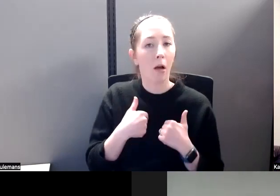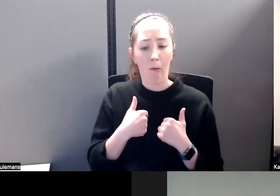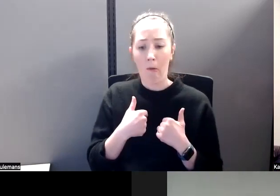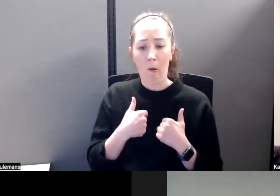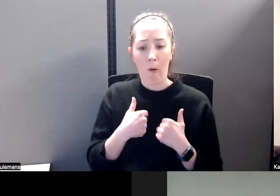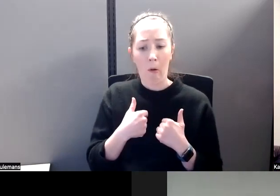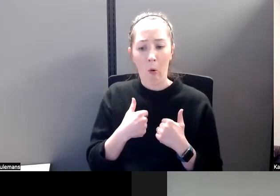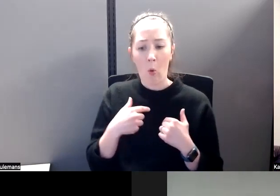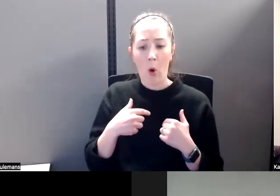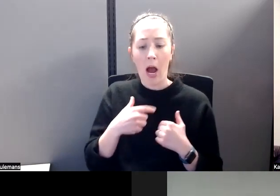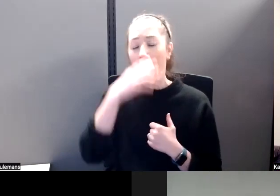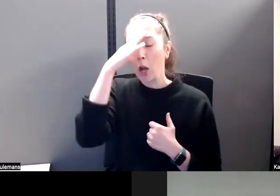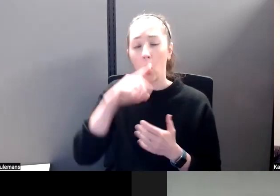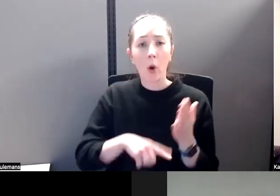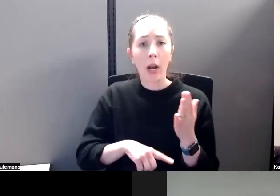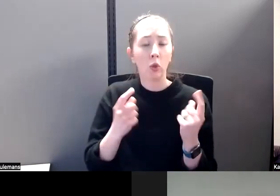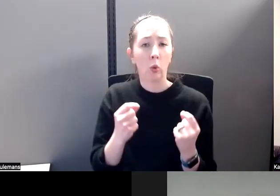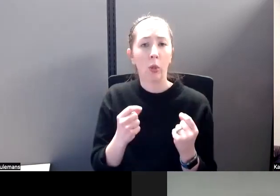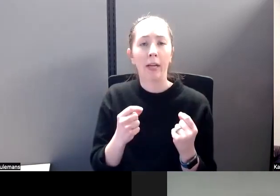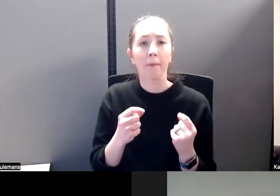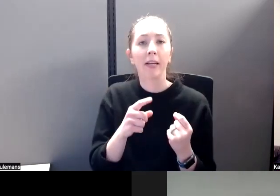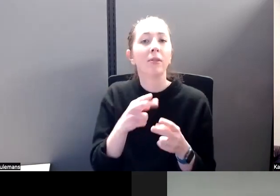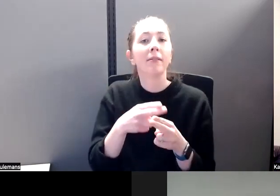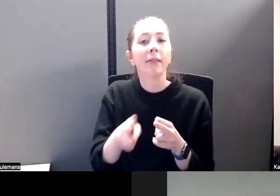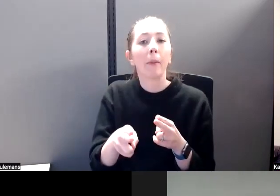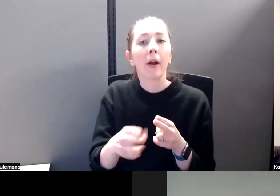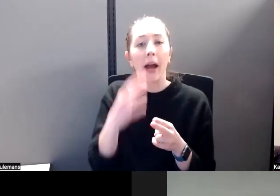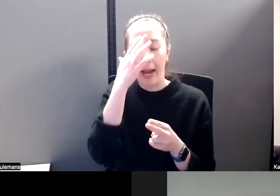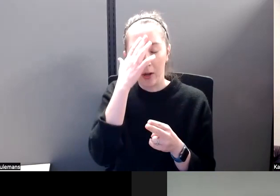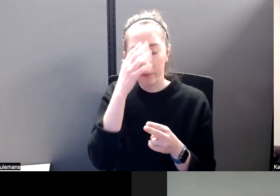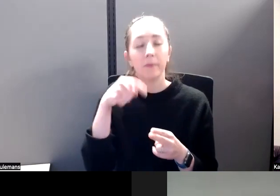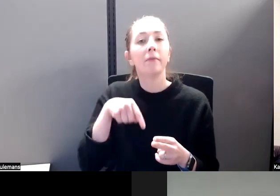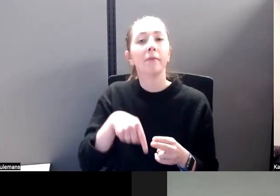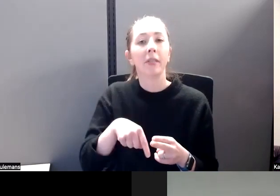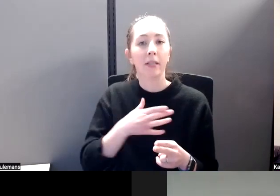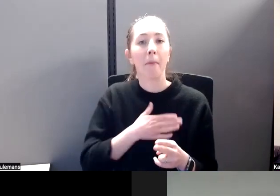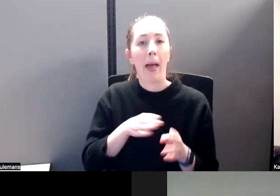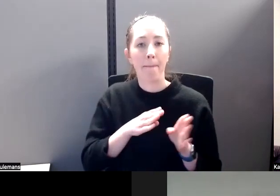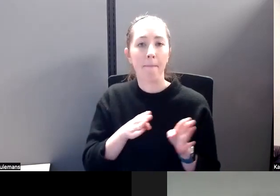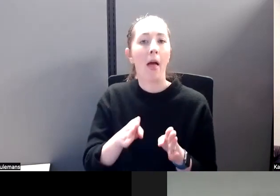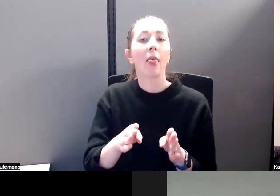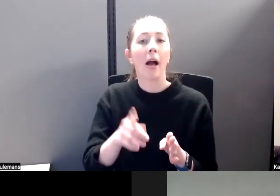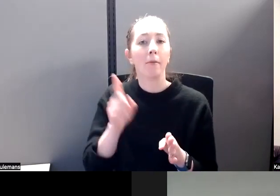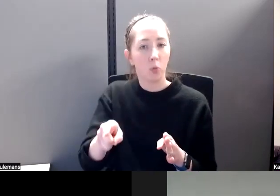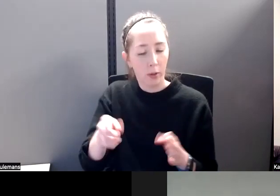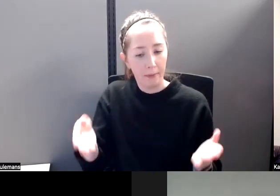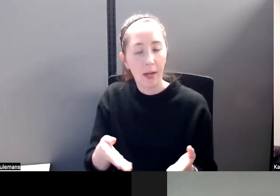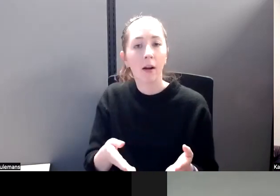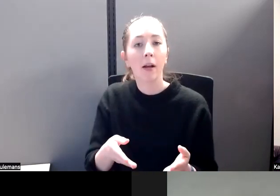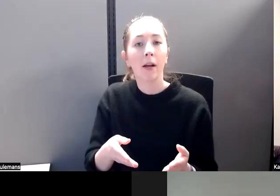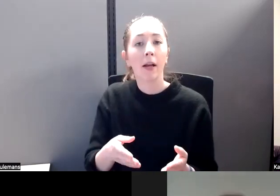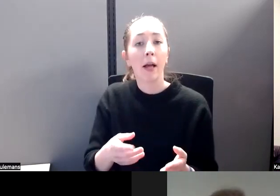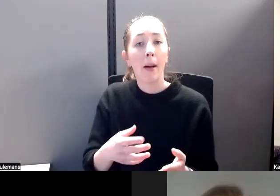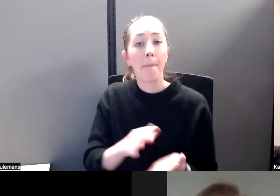don't know if I can do, but it was fleeting because I know I'm supposed to be here. Being bossy is not hard